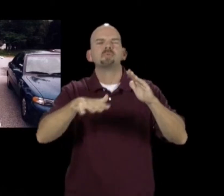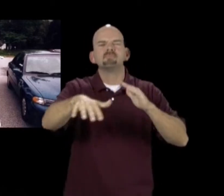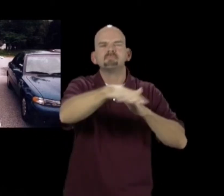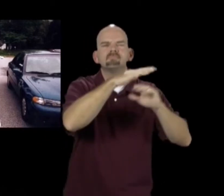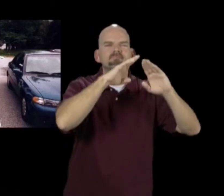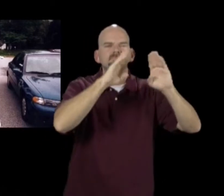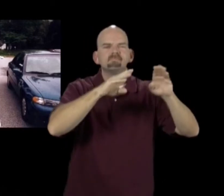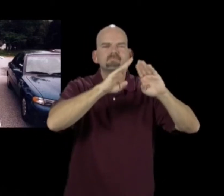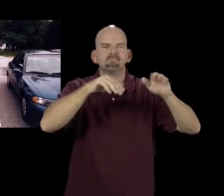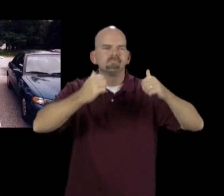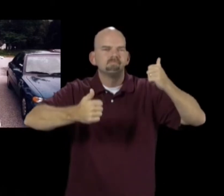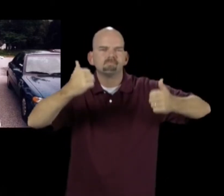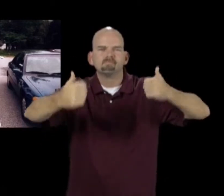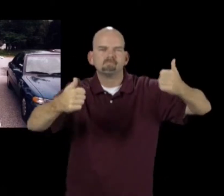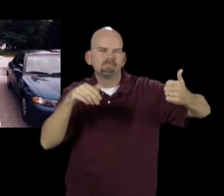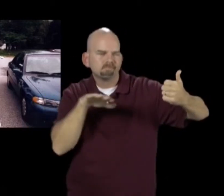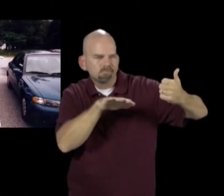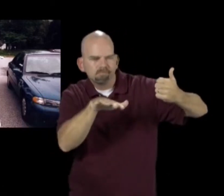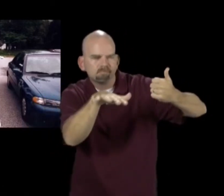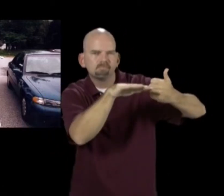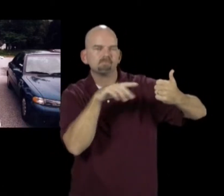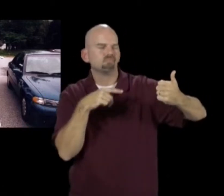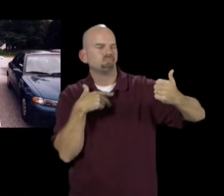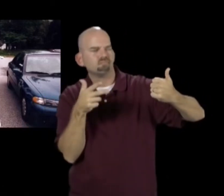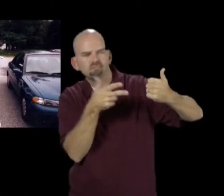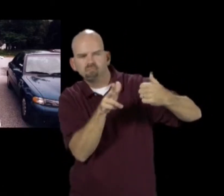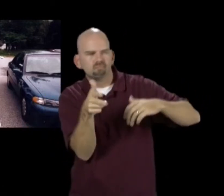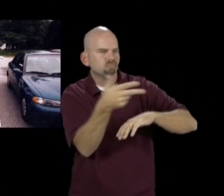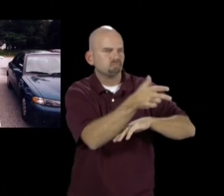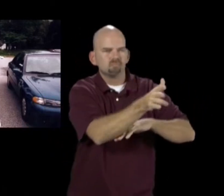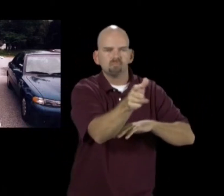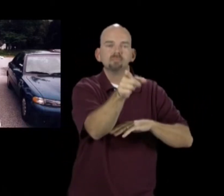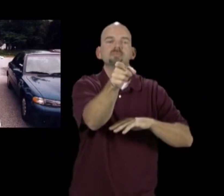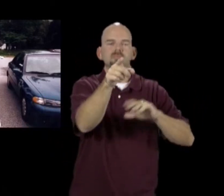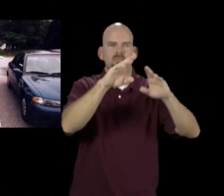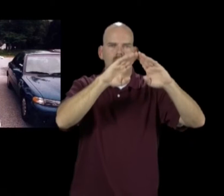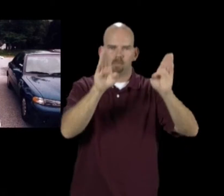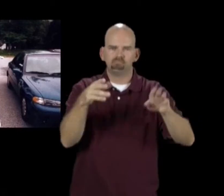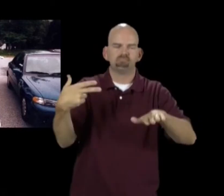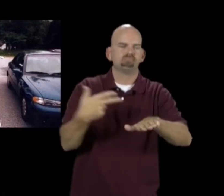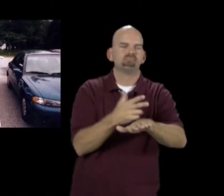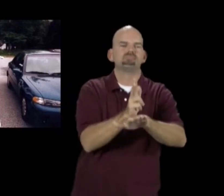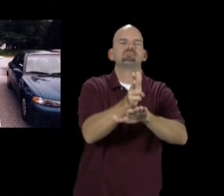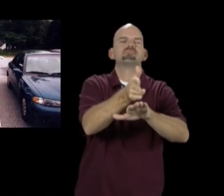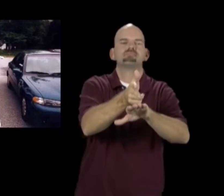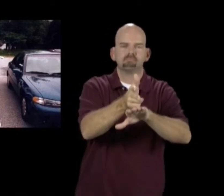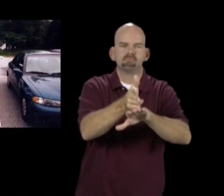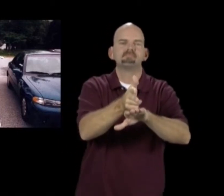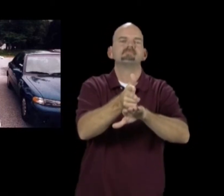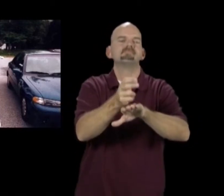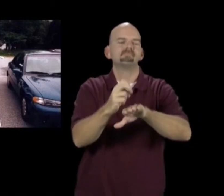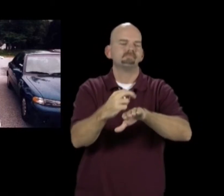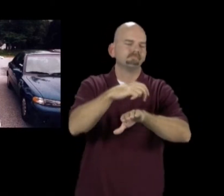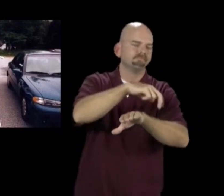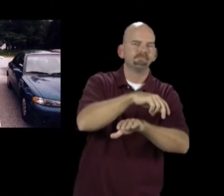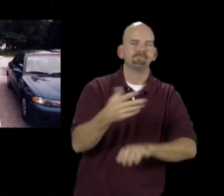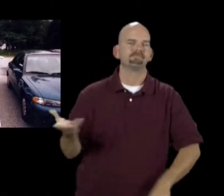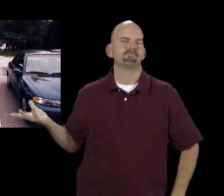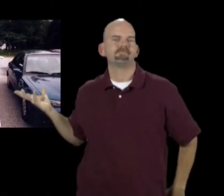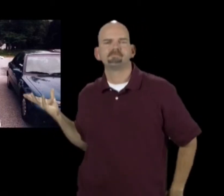I turned into the subdivision where the first house was. I pulled into the driveway, got out of my car, and walked up to the